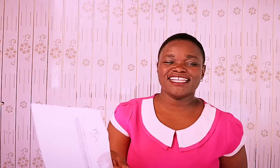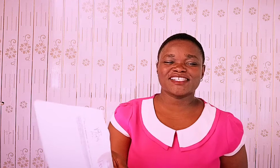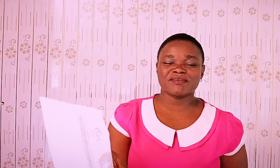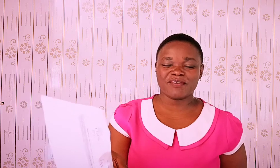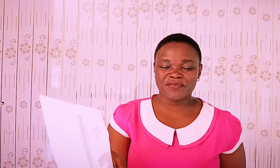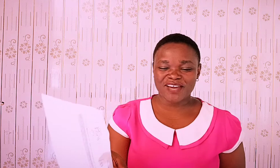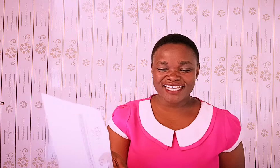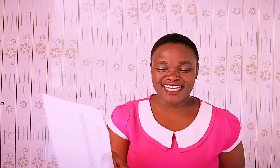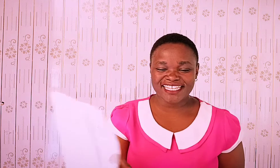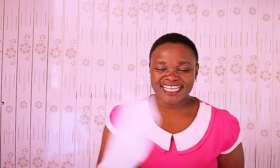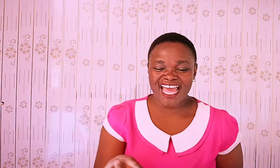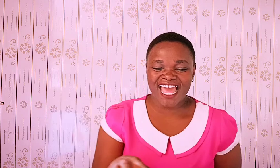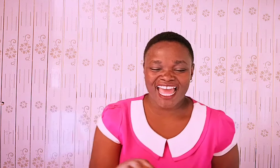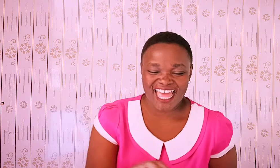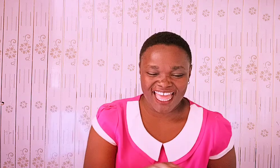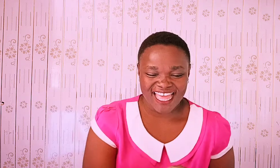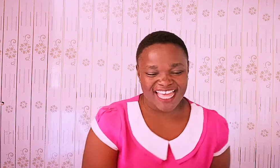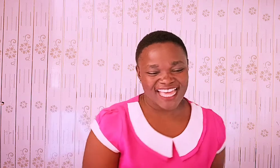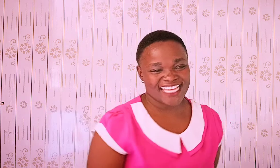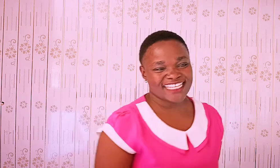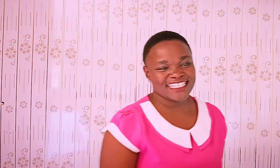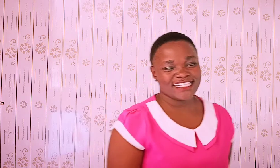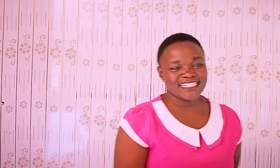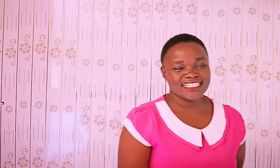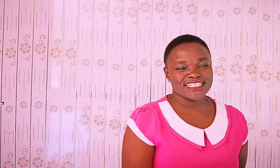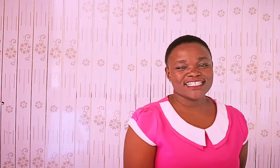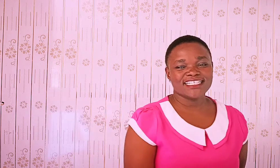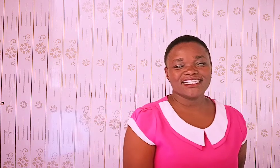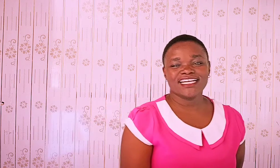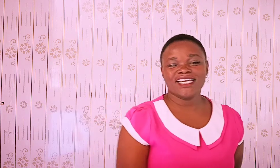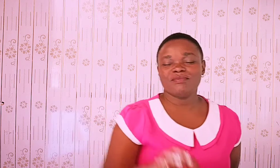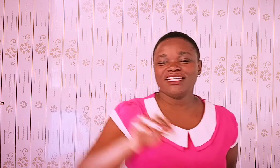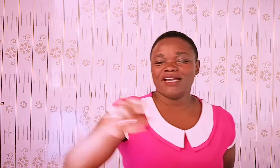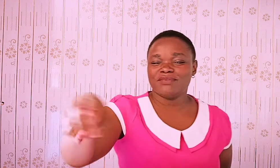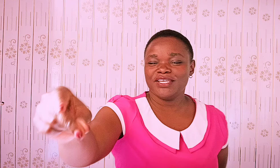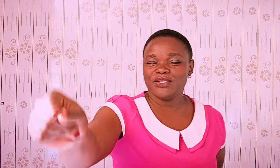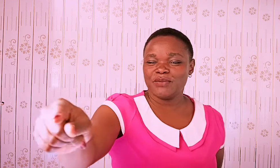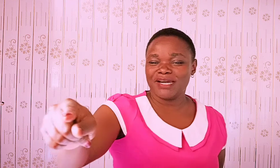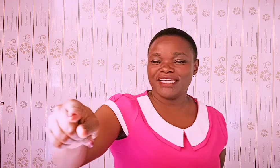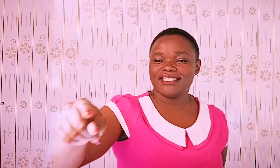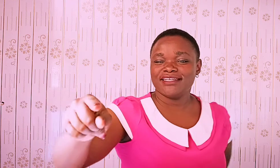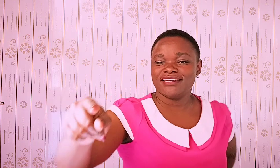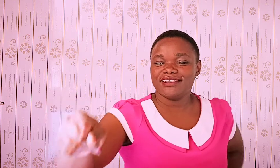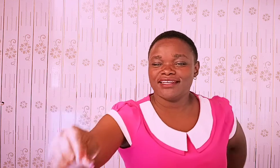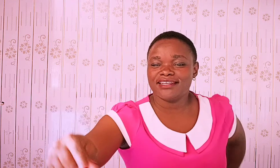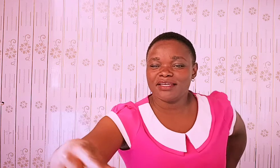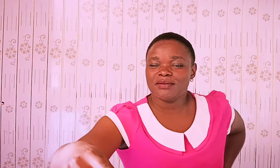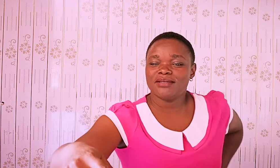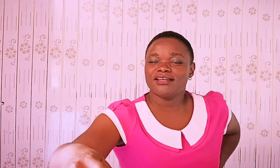English imefanya nini? And then you lift it up. Hebu niambie hiyo mine.